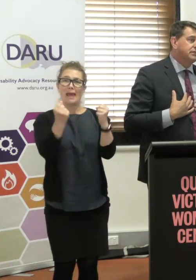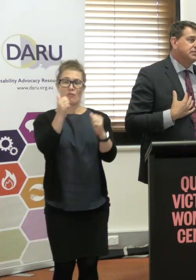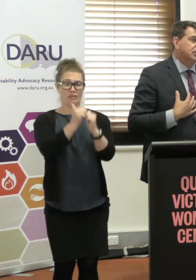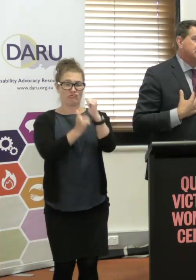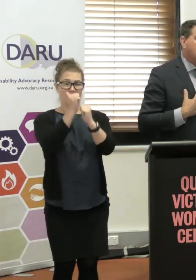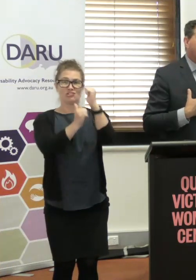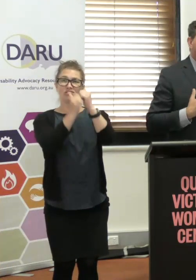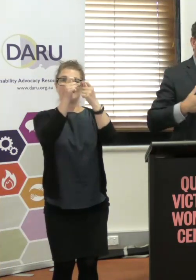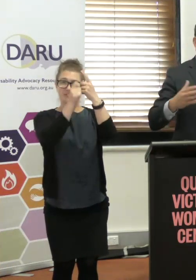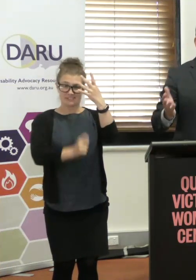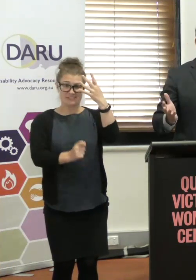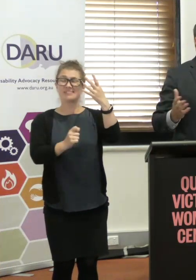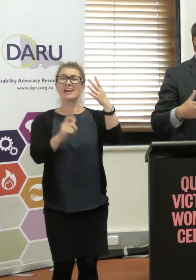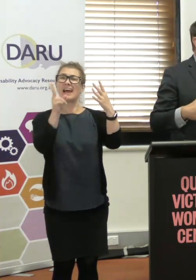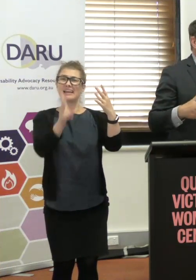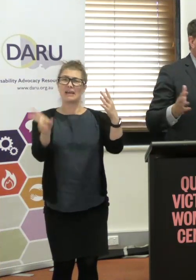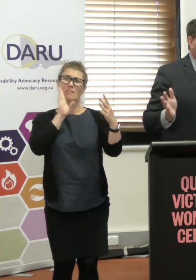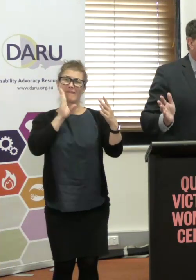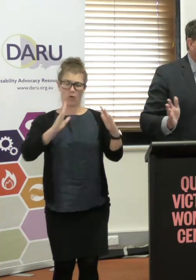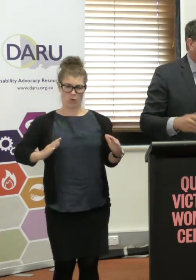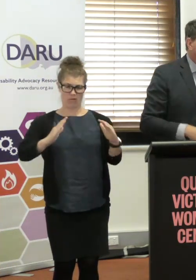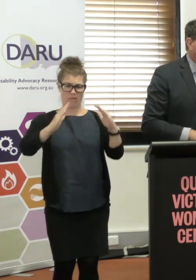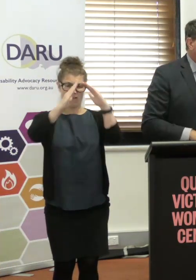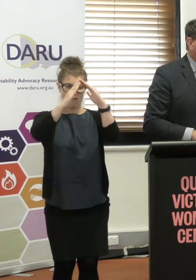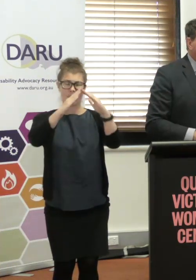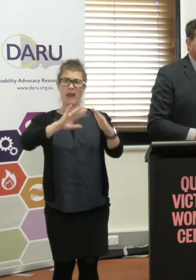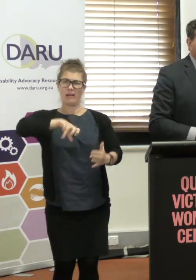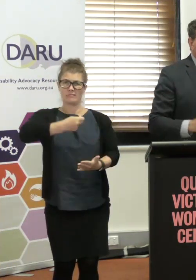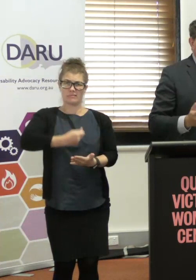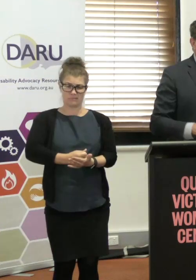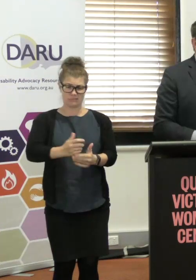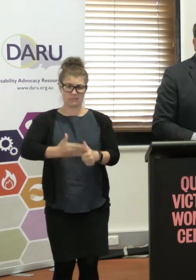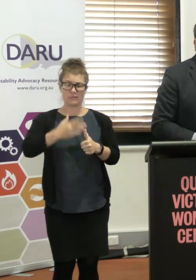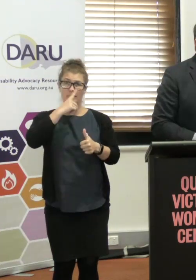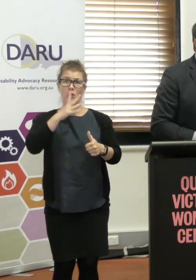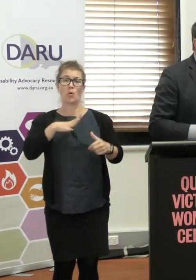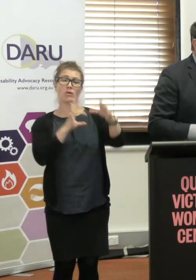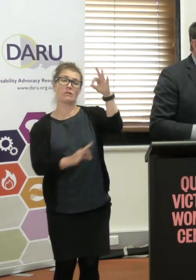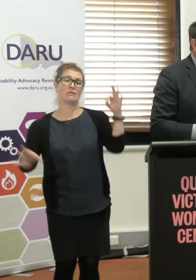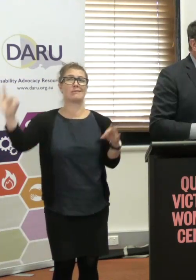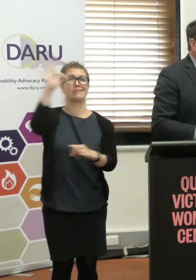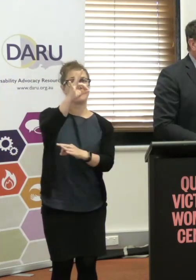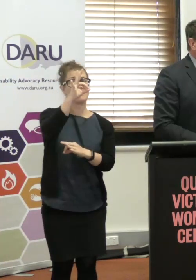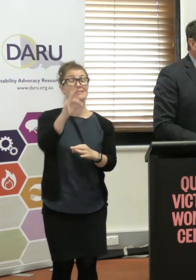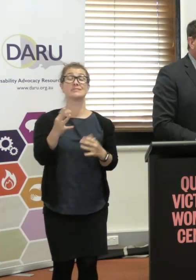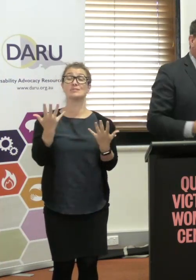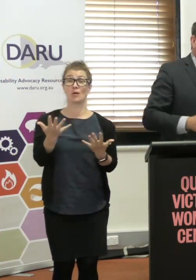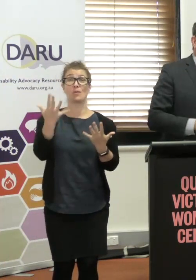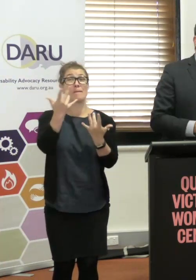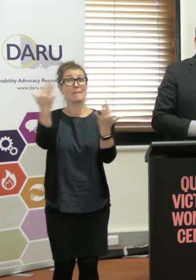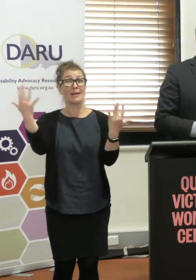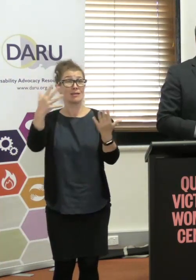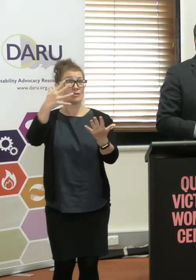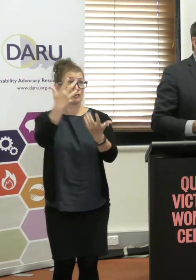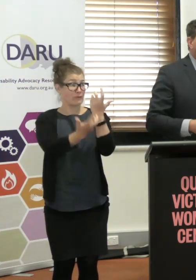a researcher, I have a lot to do with many, many universities. Could be 20, 30 of them that I can think of. And what they would